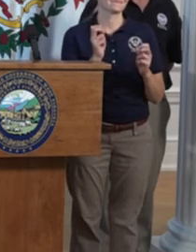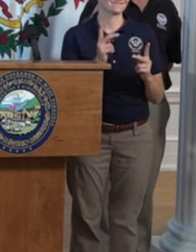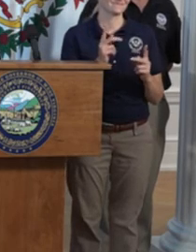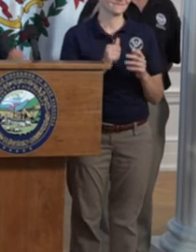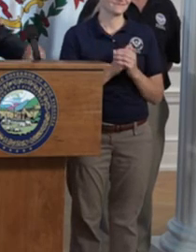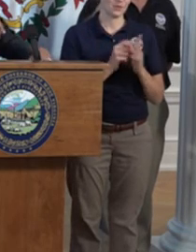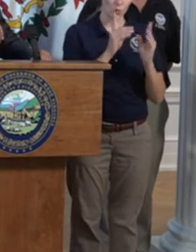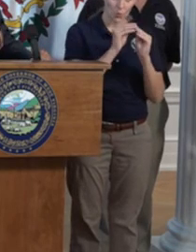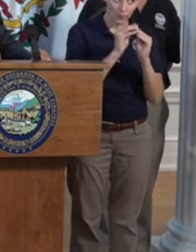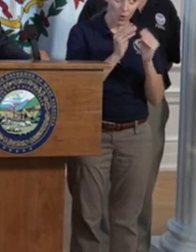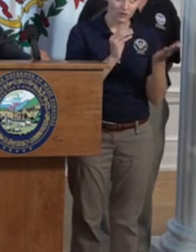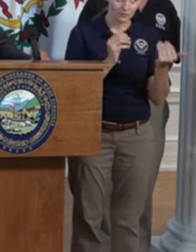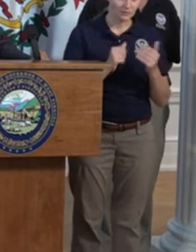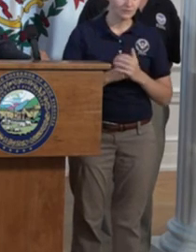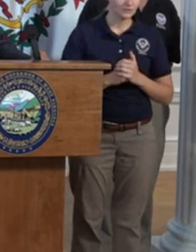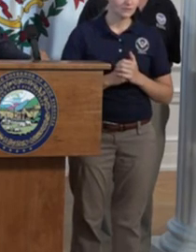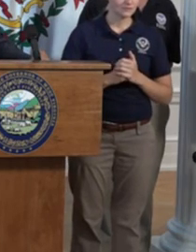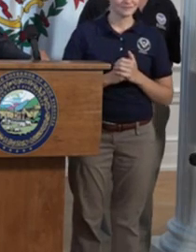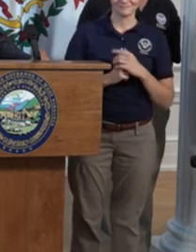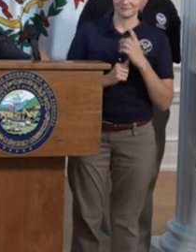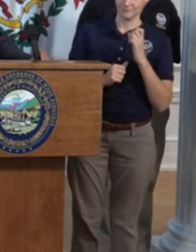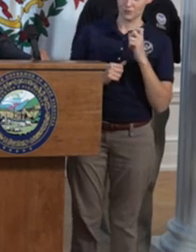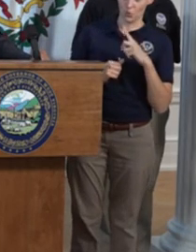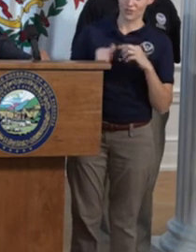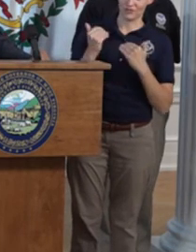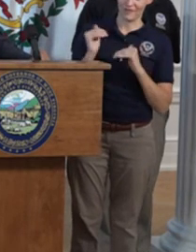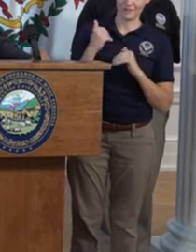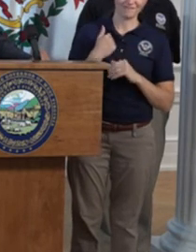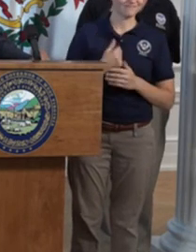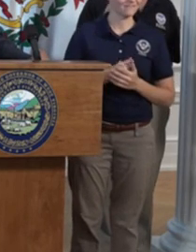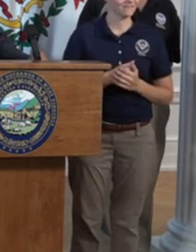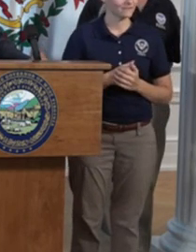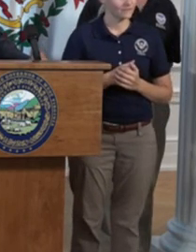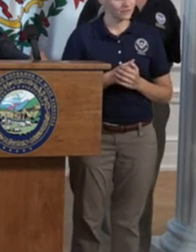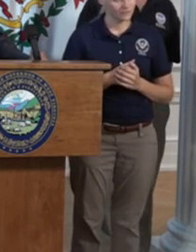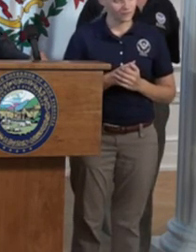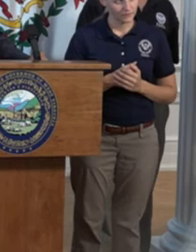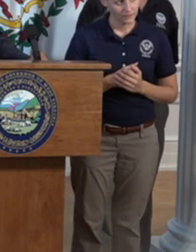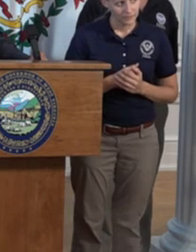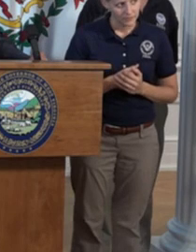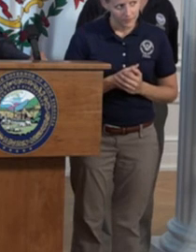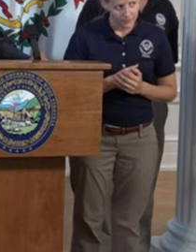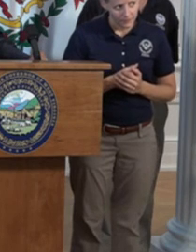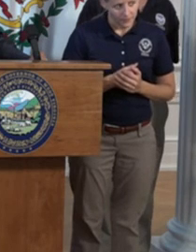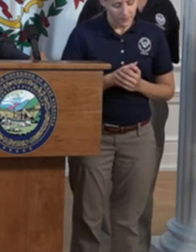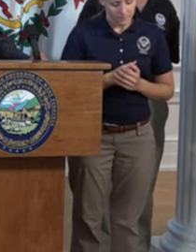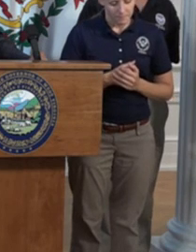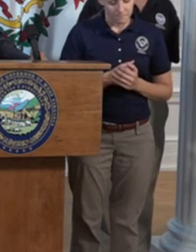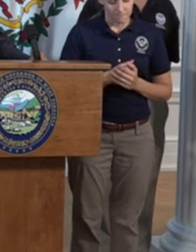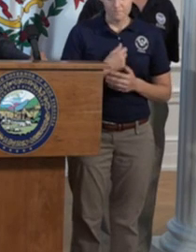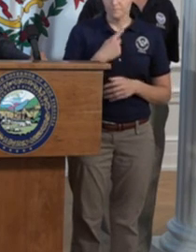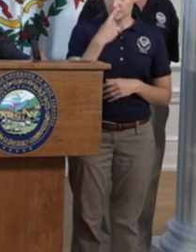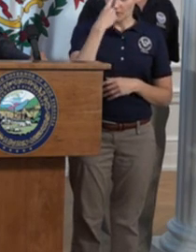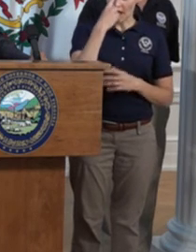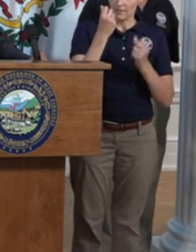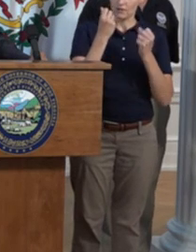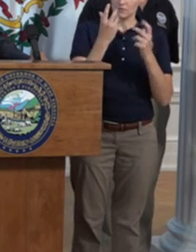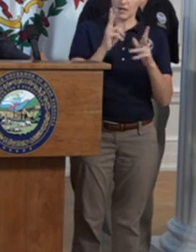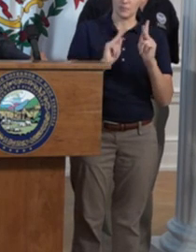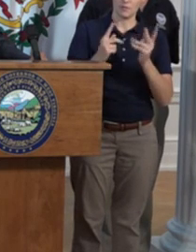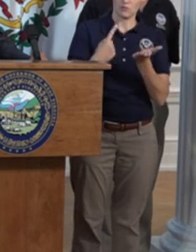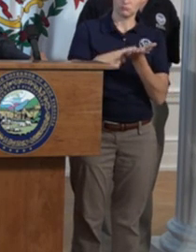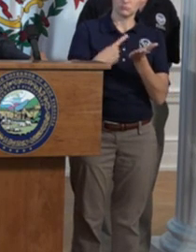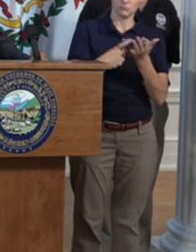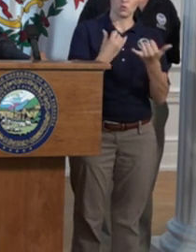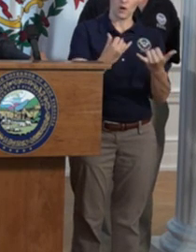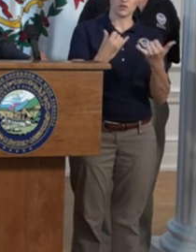one more. So, this is one that I think a lot of people have been debating.